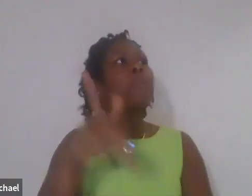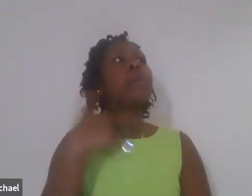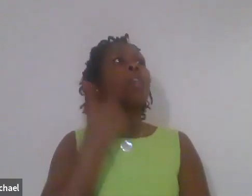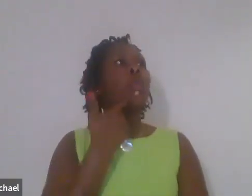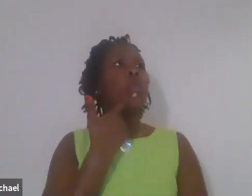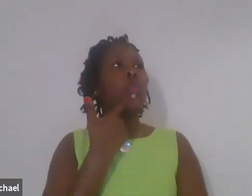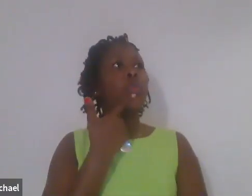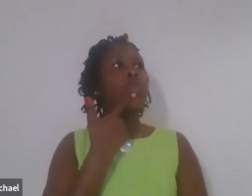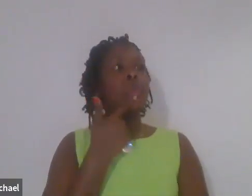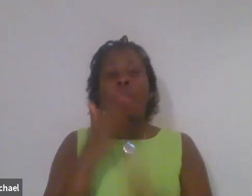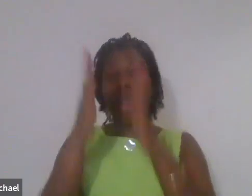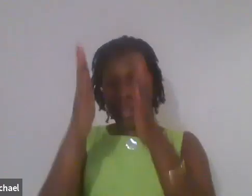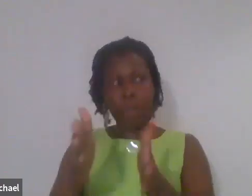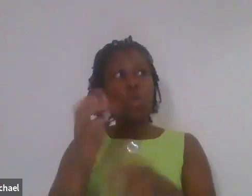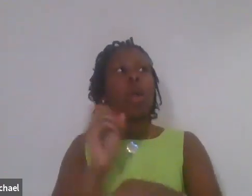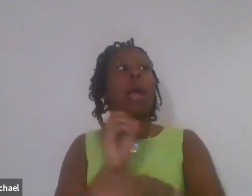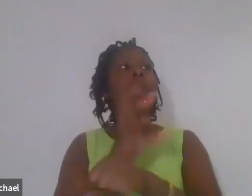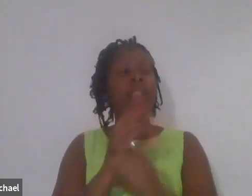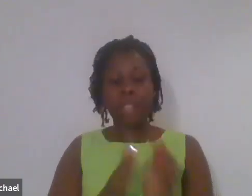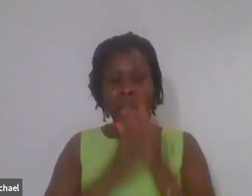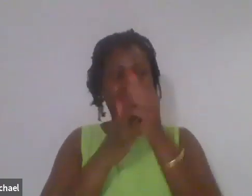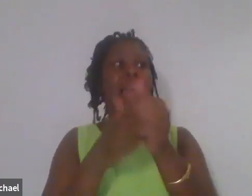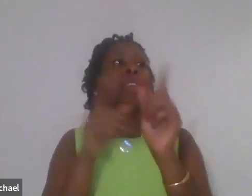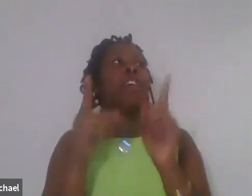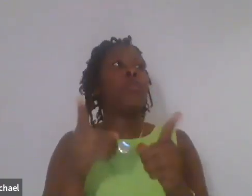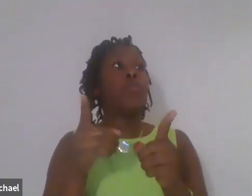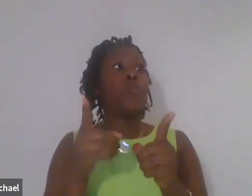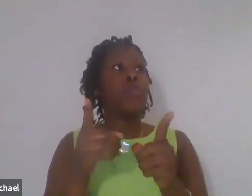mentor? Who inspires you? That person can advise and guide you.